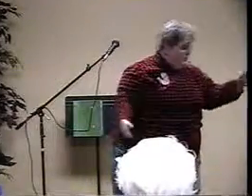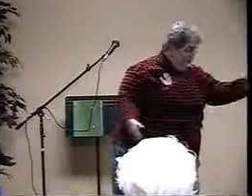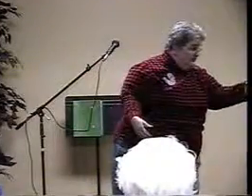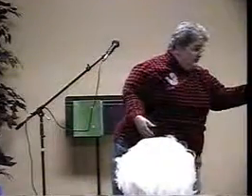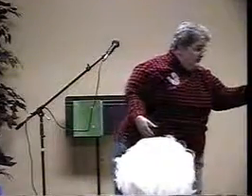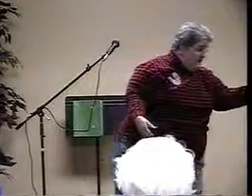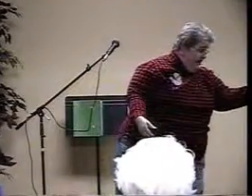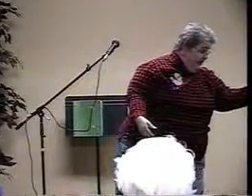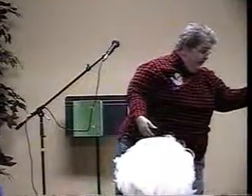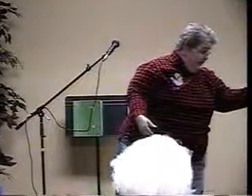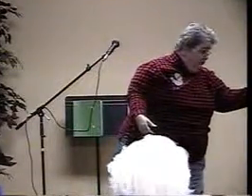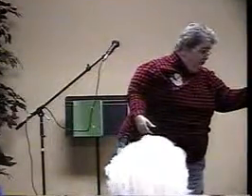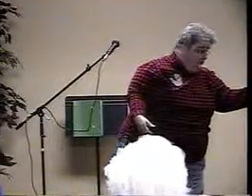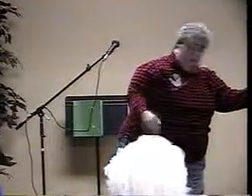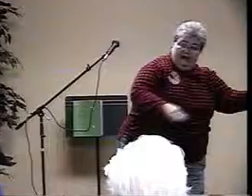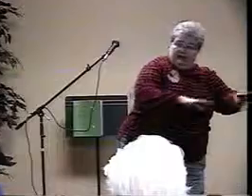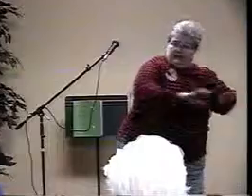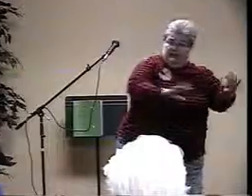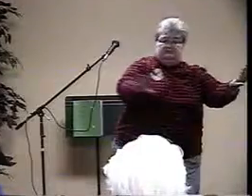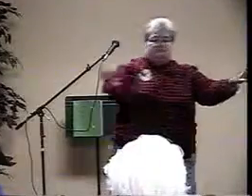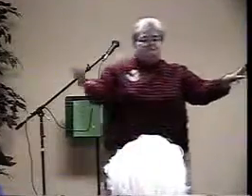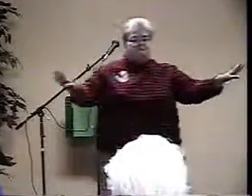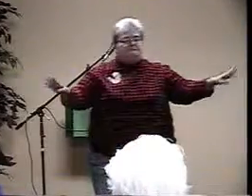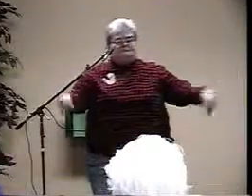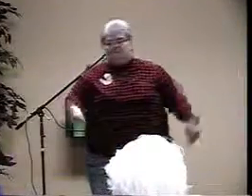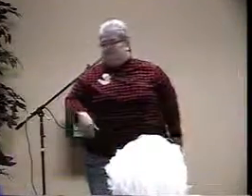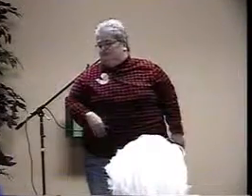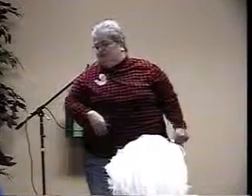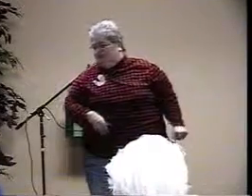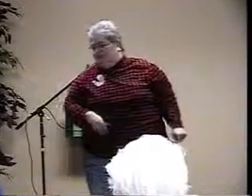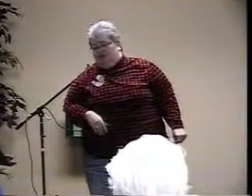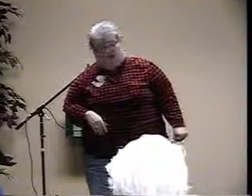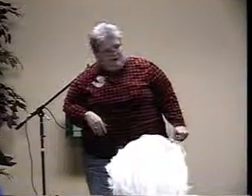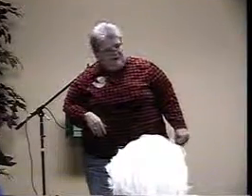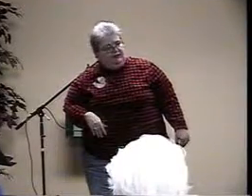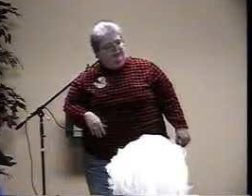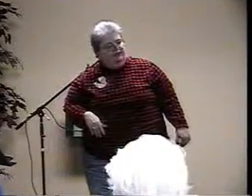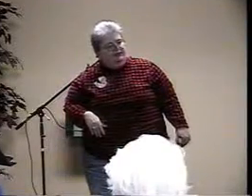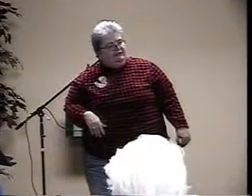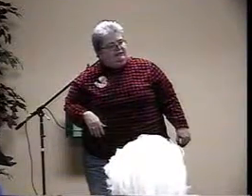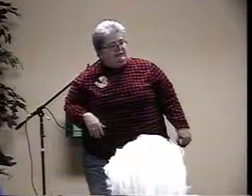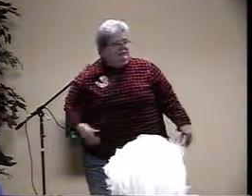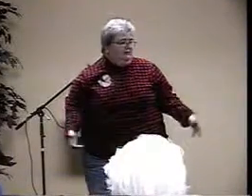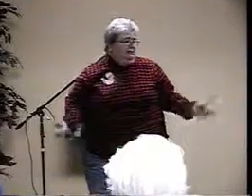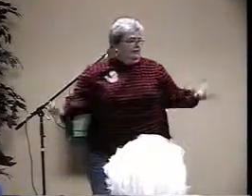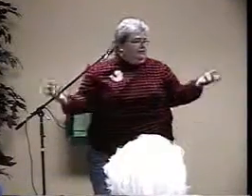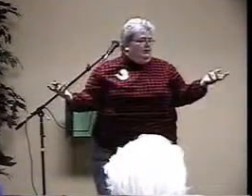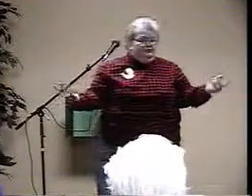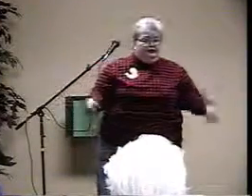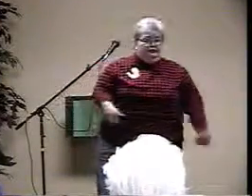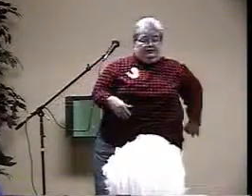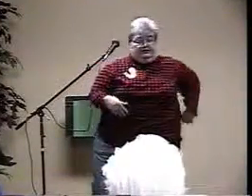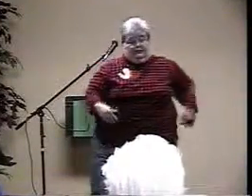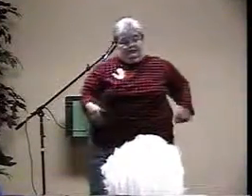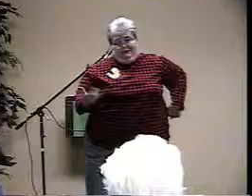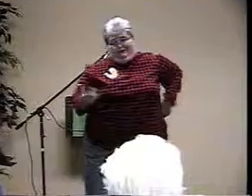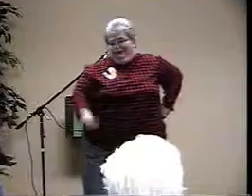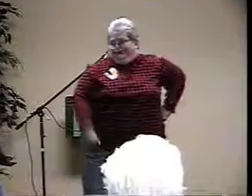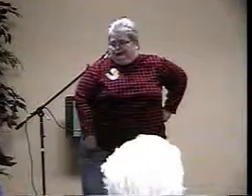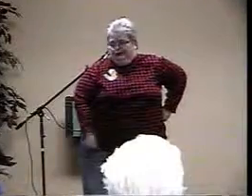to your satisfaction, then I'll give you the $10,000. Well, the magistrate thought, well, you know, he's going